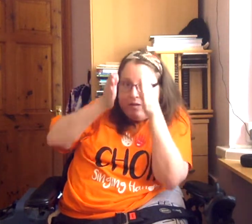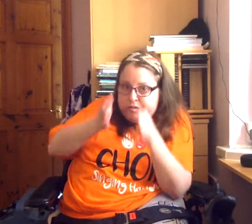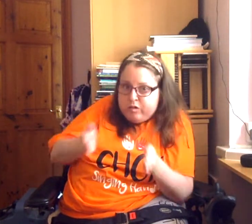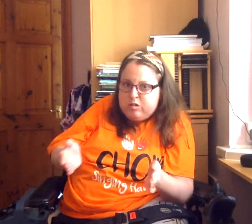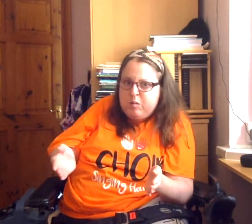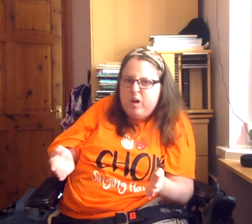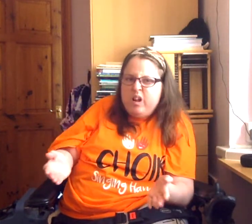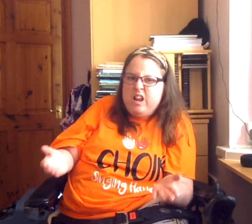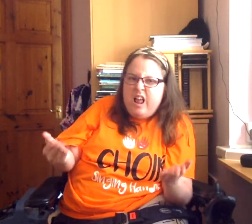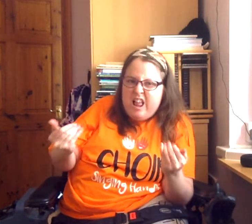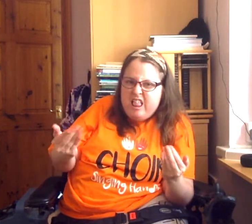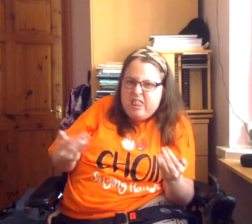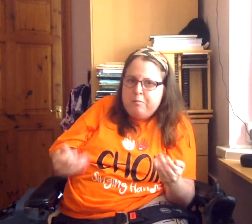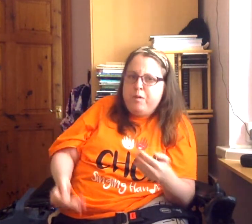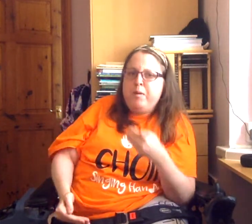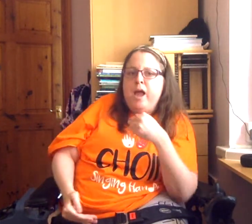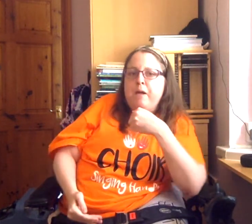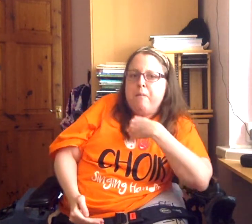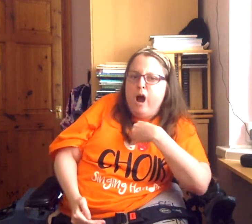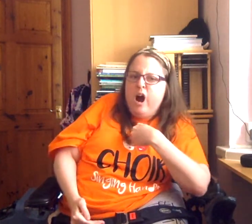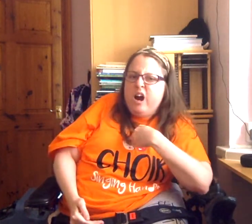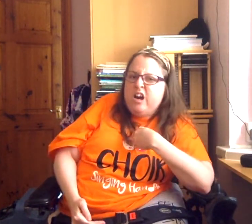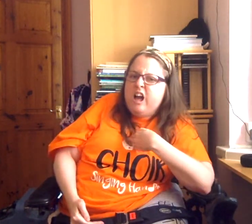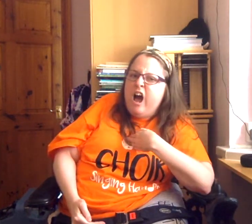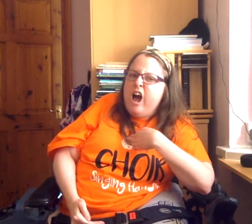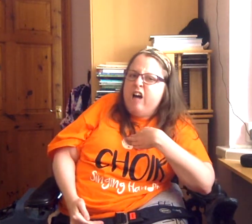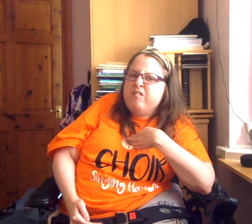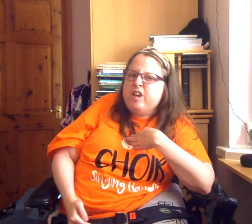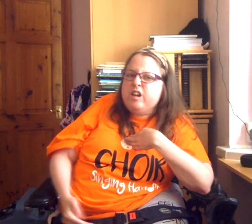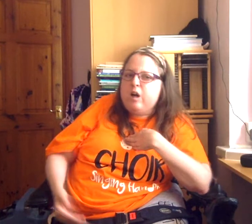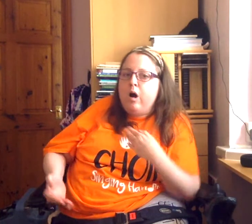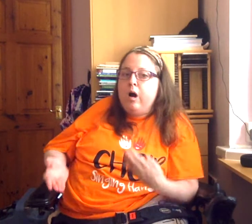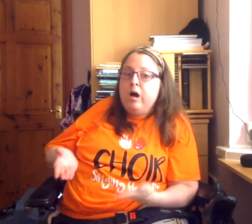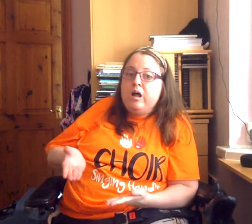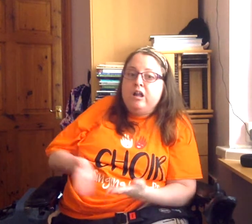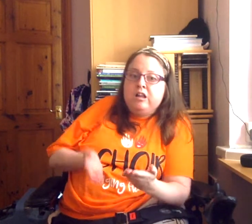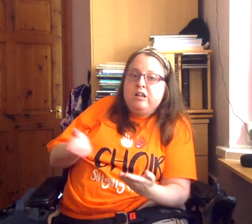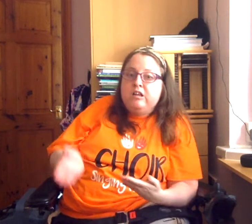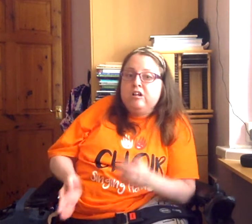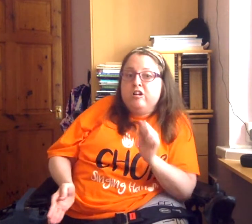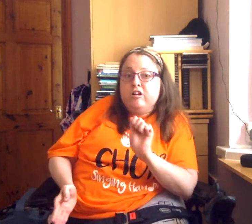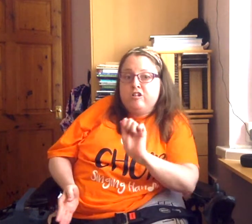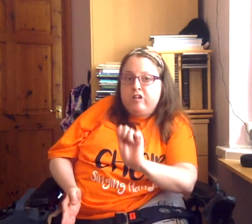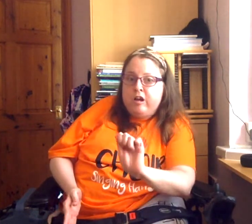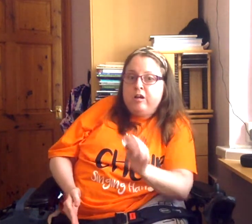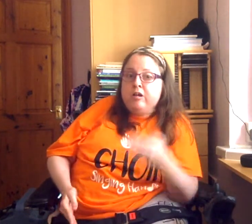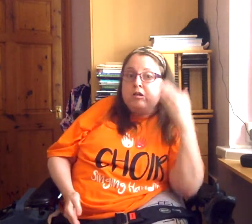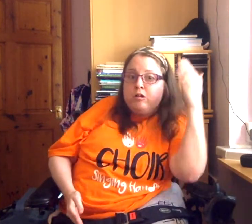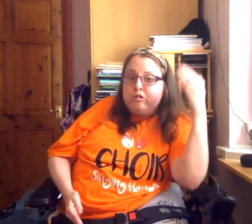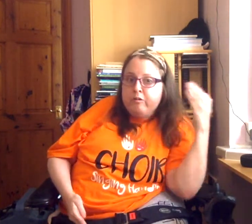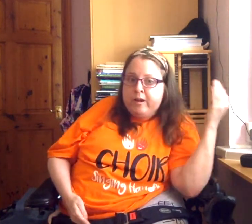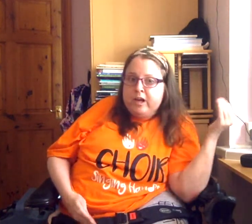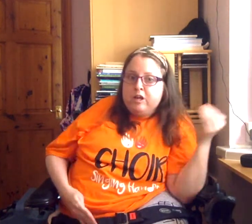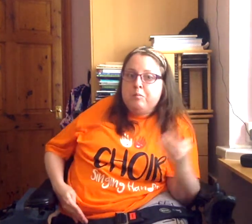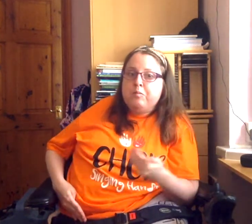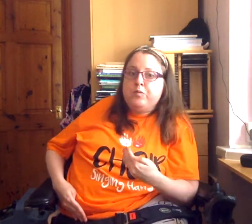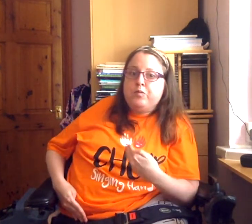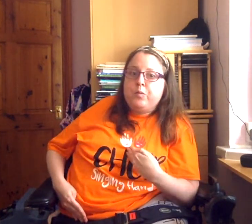however small, let me be part of it all. Share your dreams with